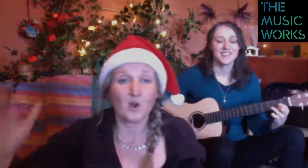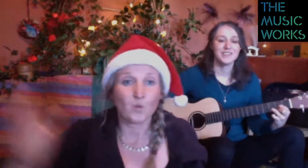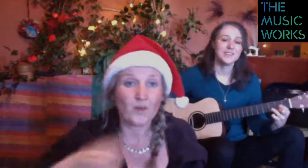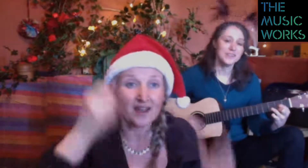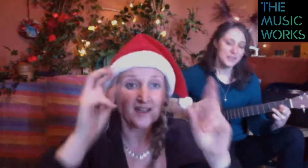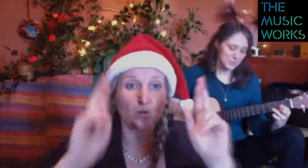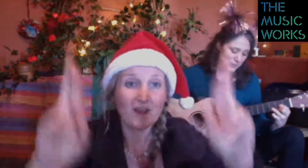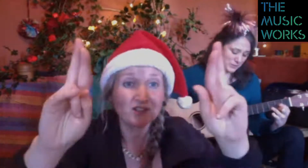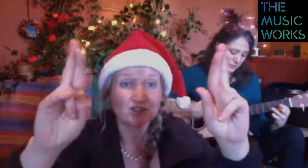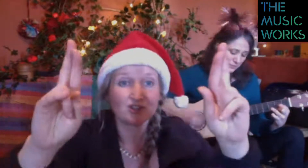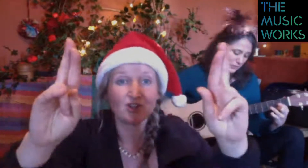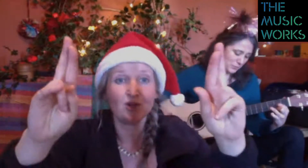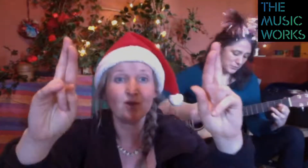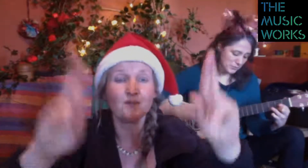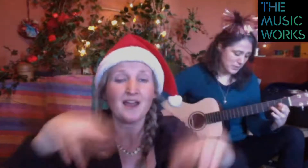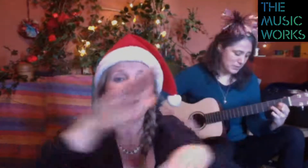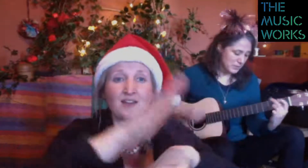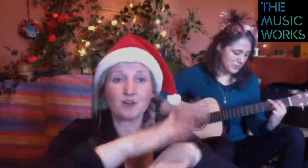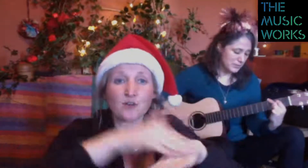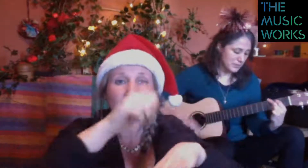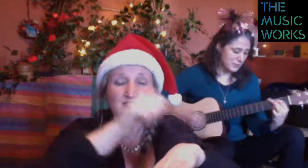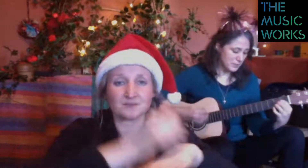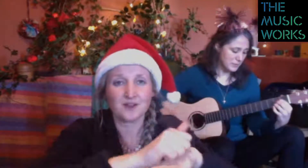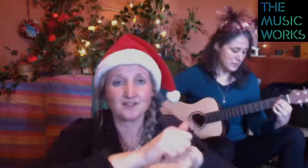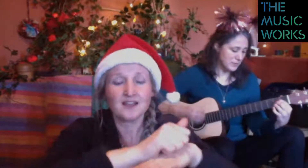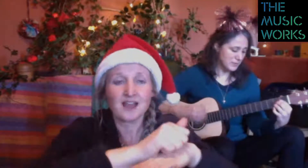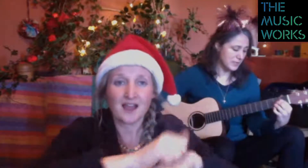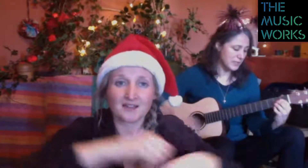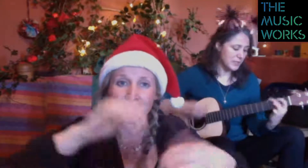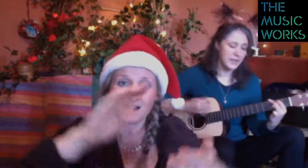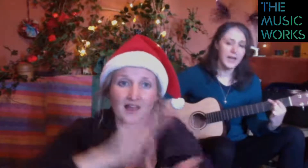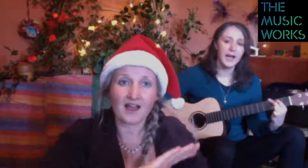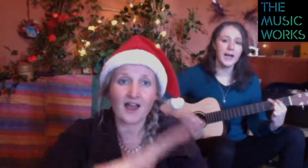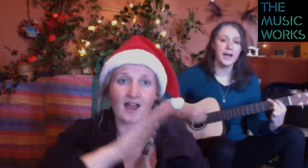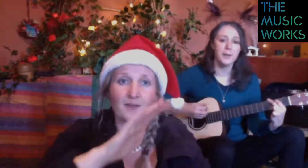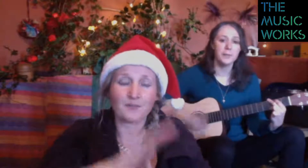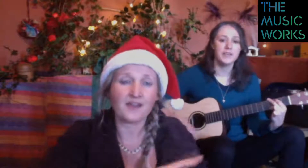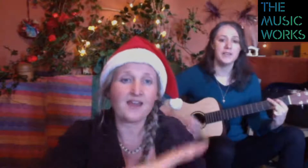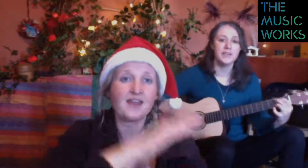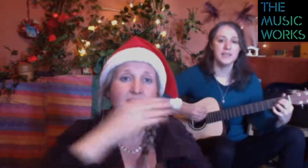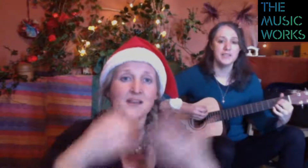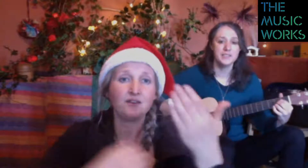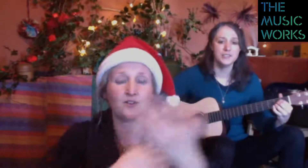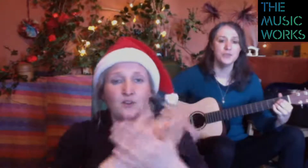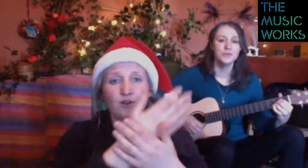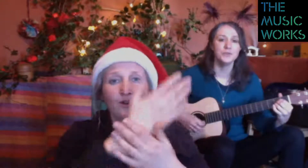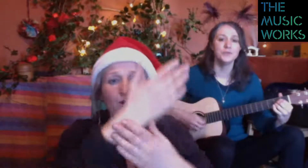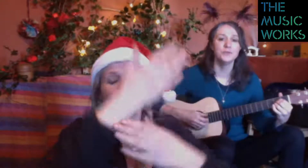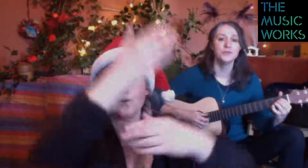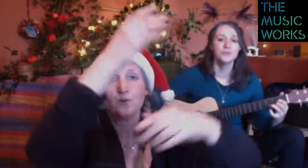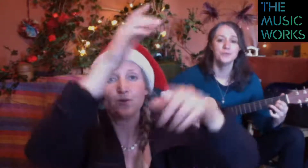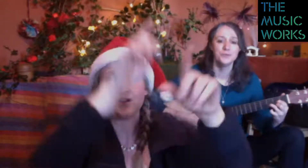We wish you a Merry Christmas and a Happy New